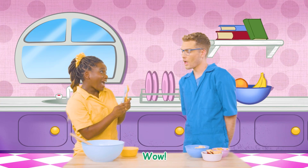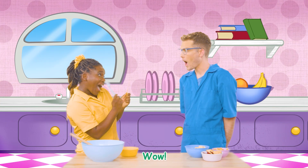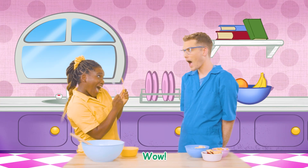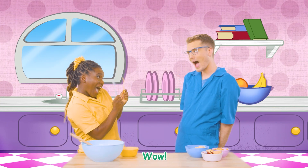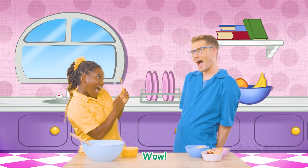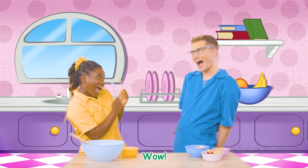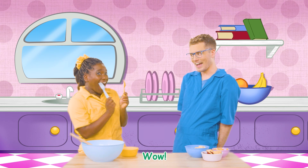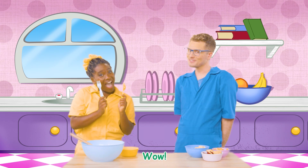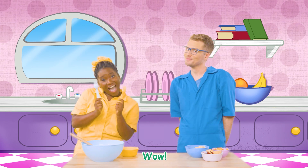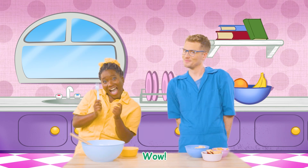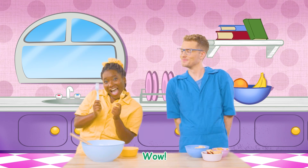Wow!